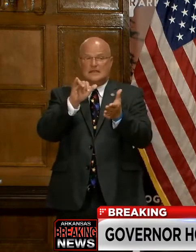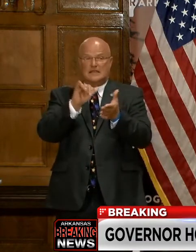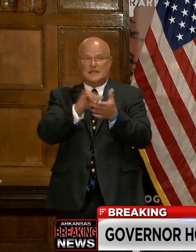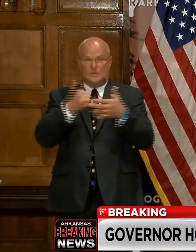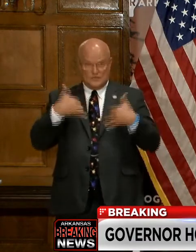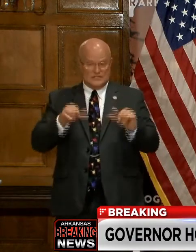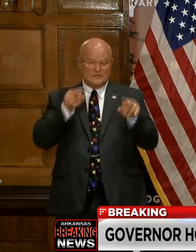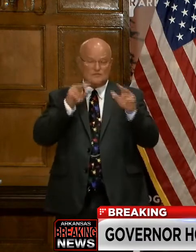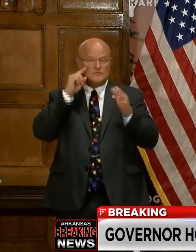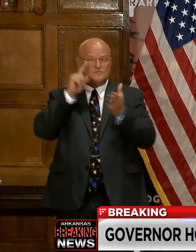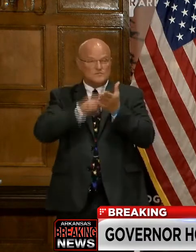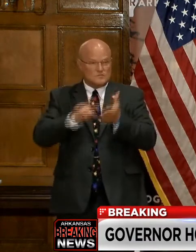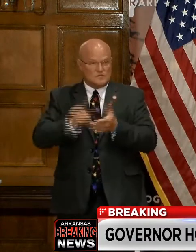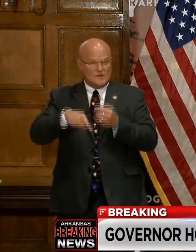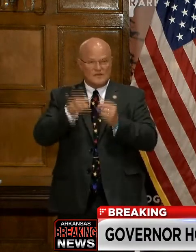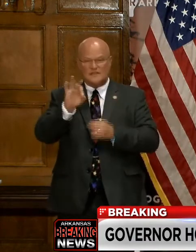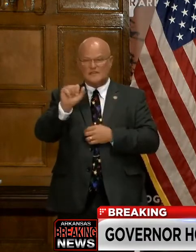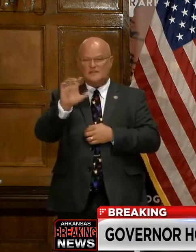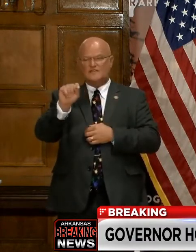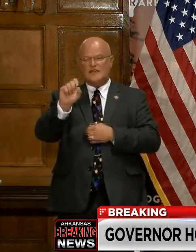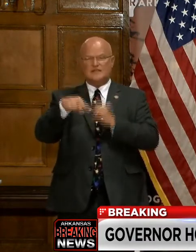we're still looking into the facts of that.